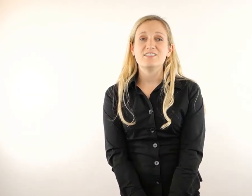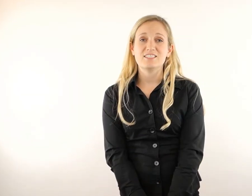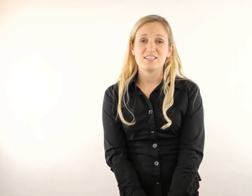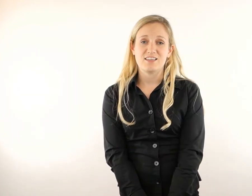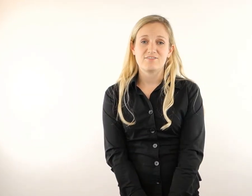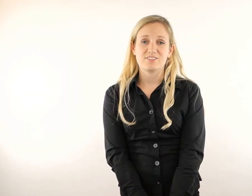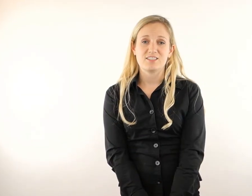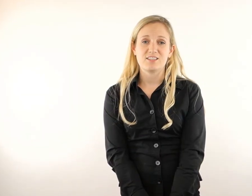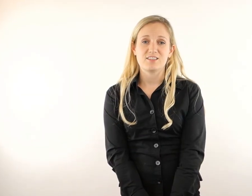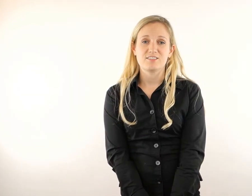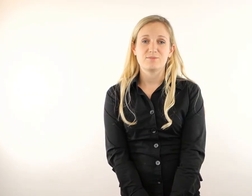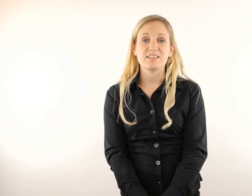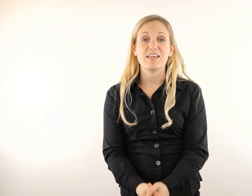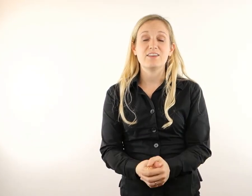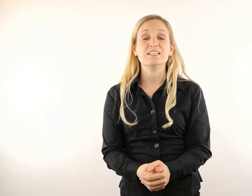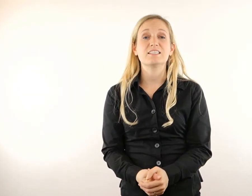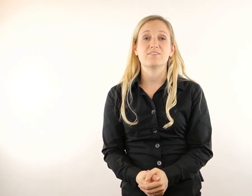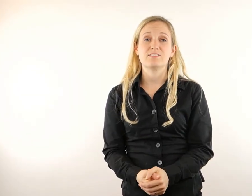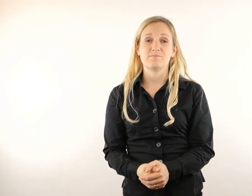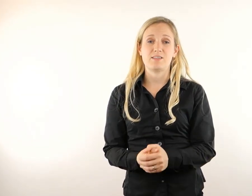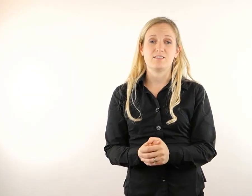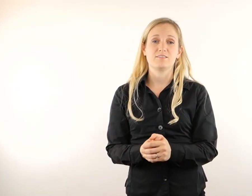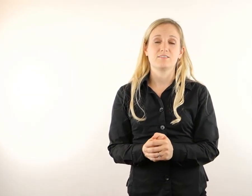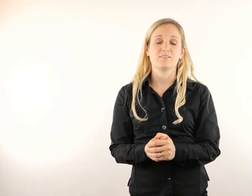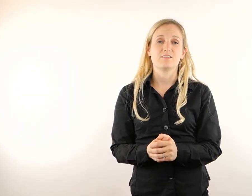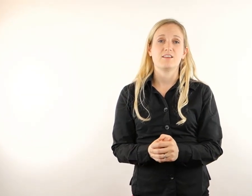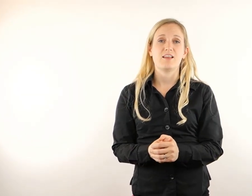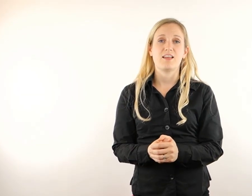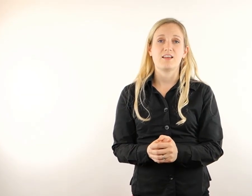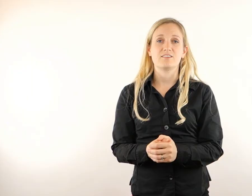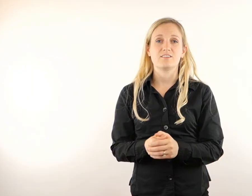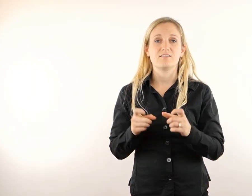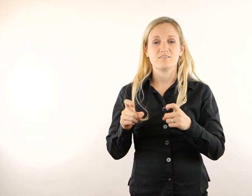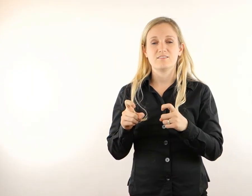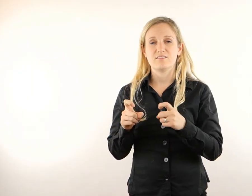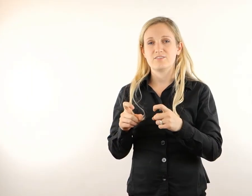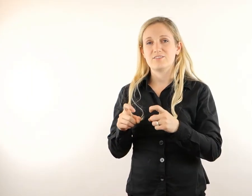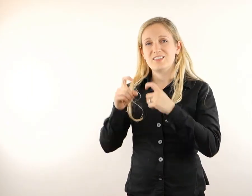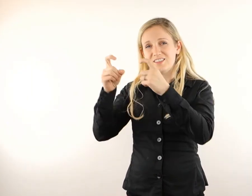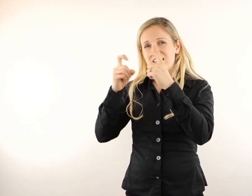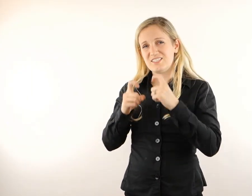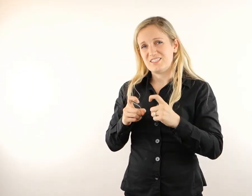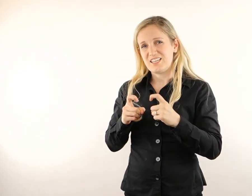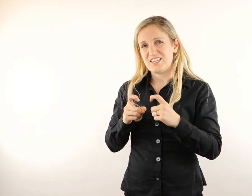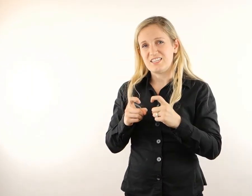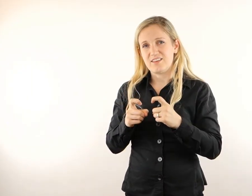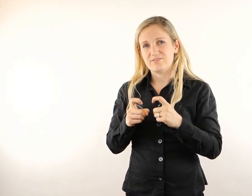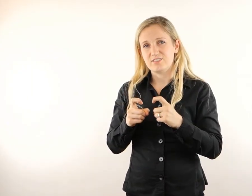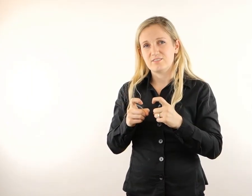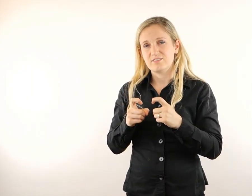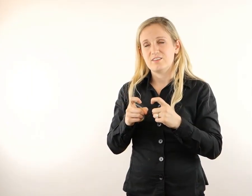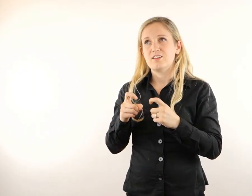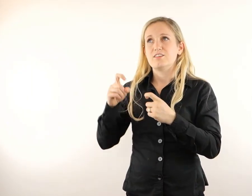this gift. So he gave his gift to me. And if you go like this, it's like a gift.